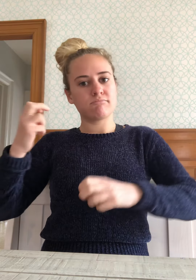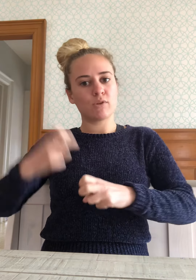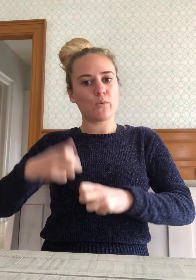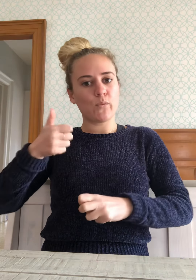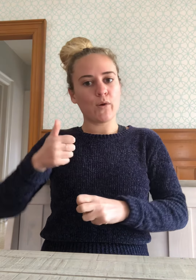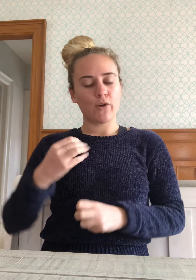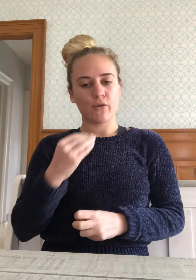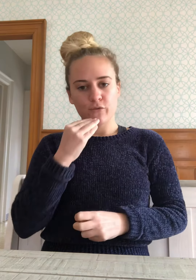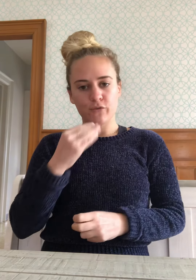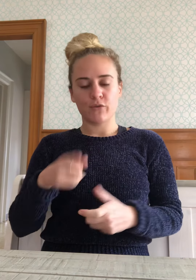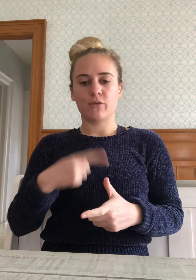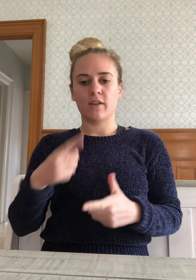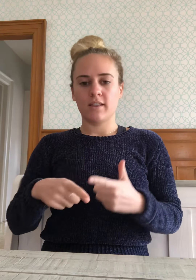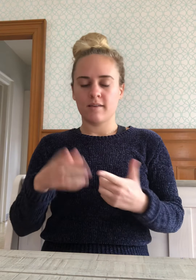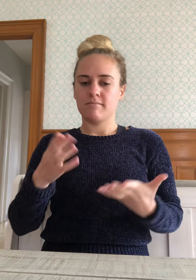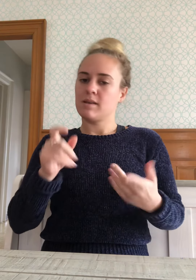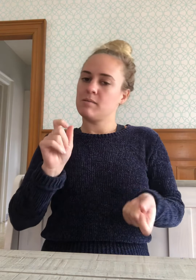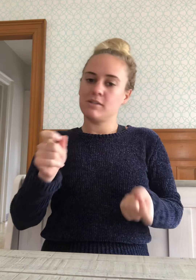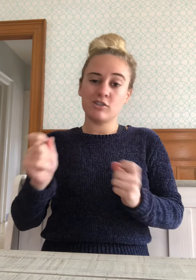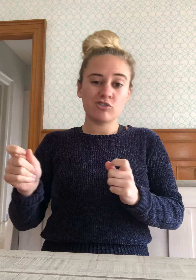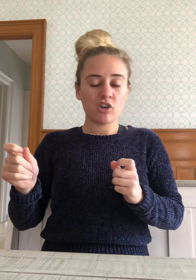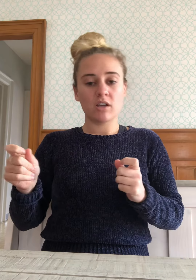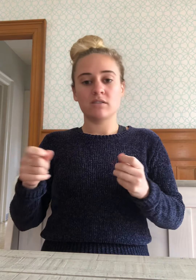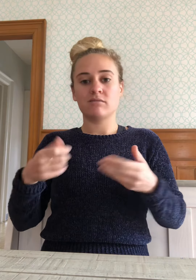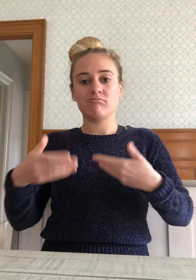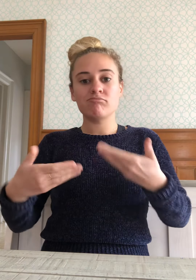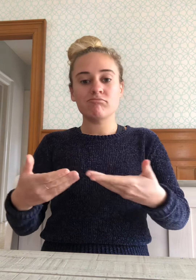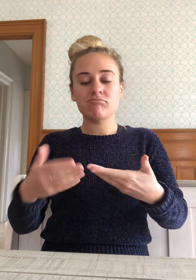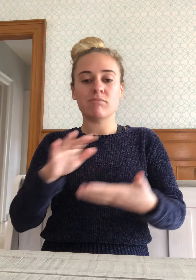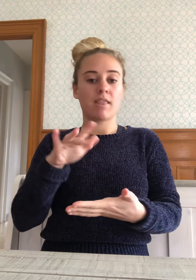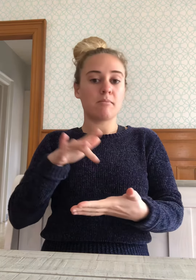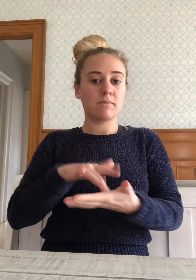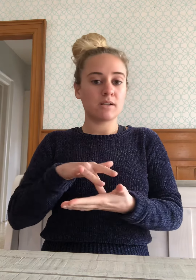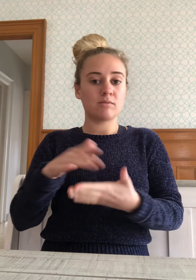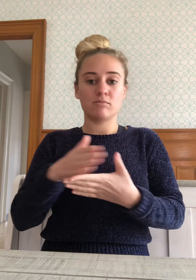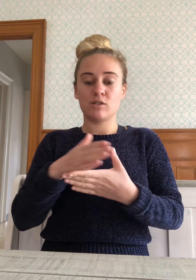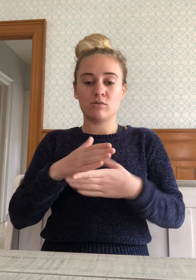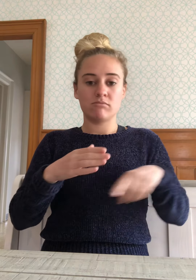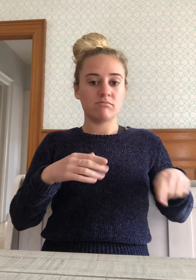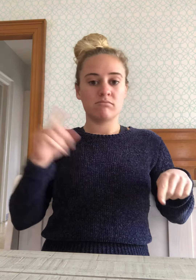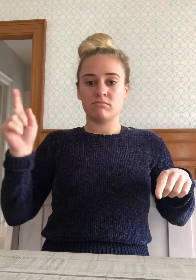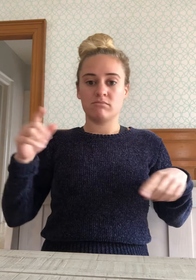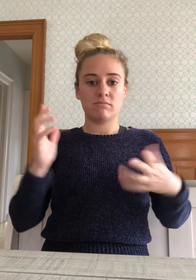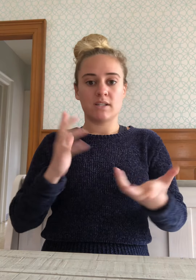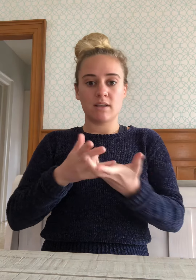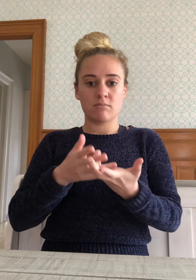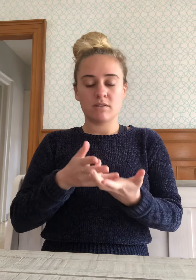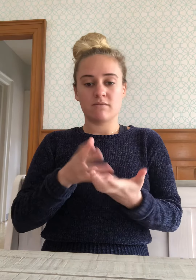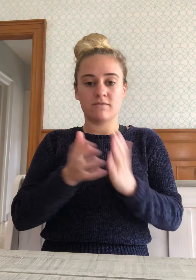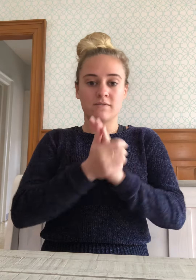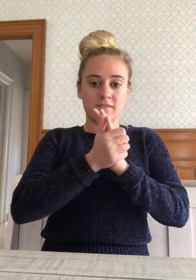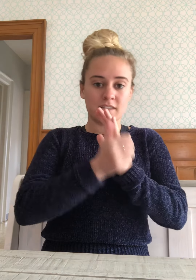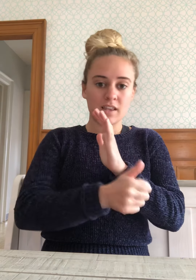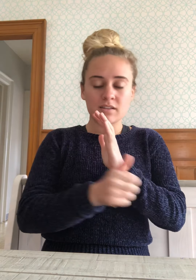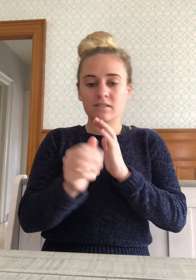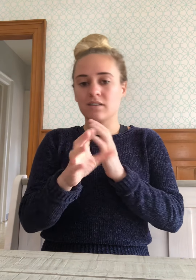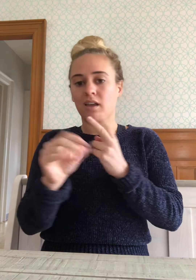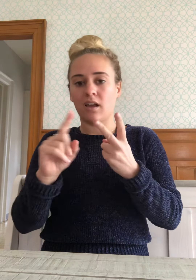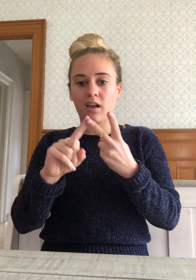few adjustments along the way. And at some point in the middle, between their adaptive skills and the denture being adjusted